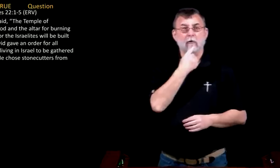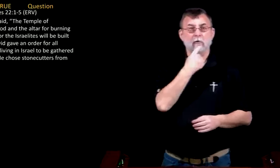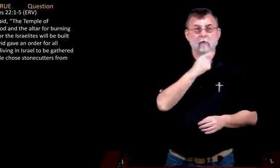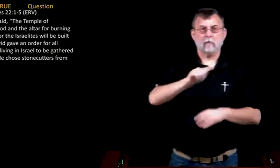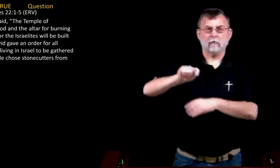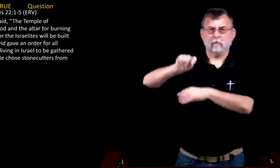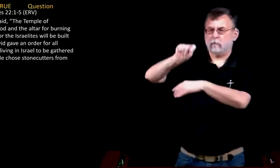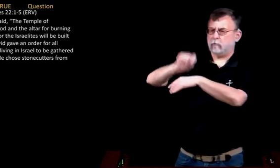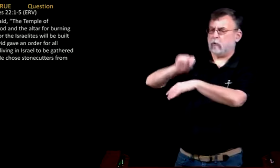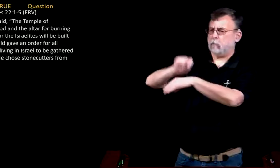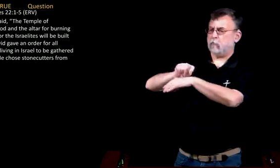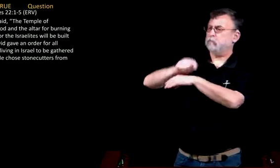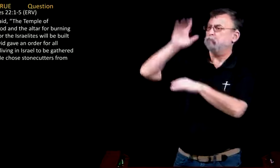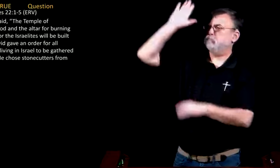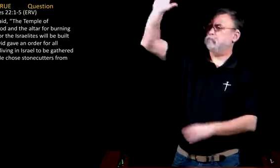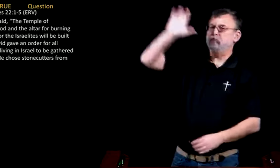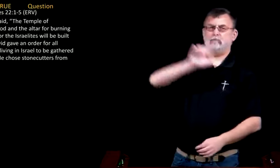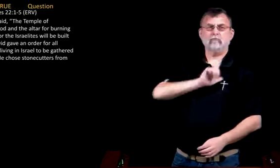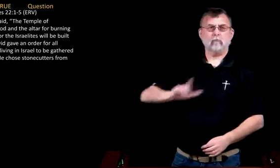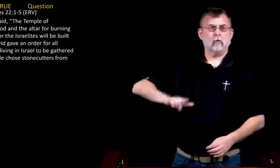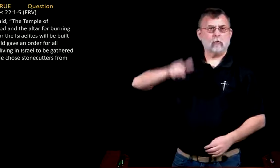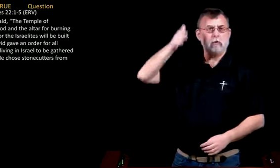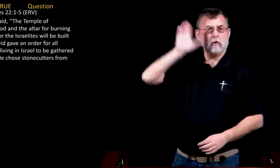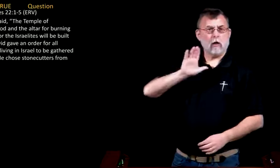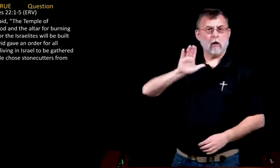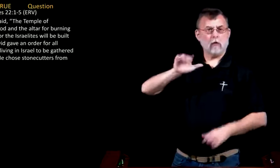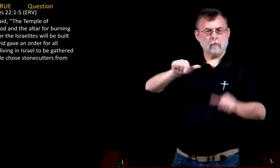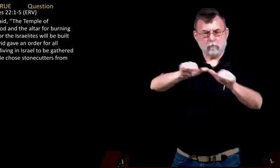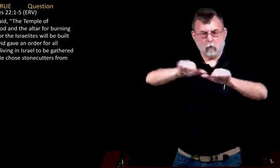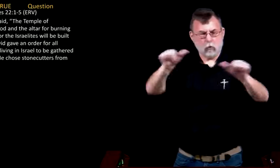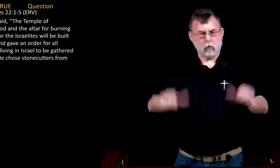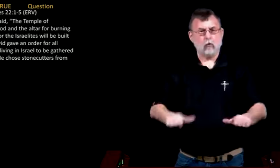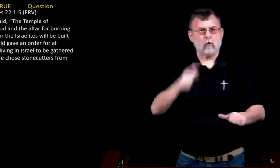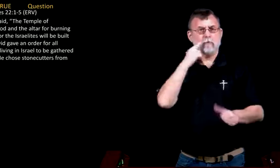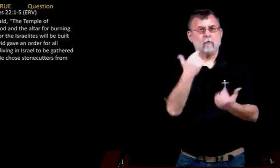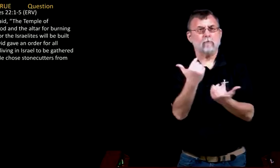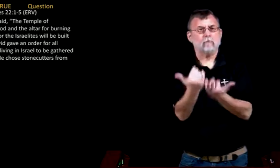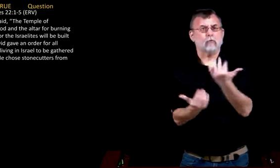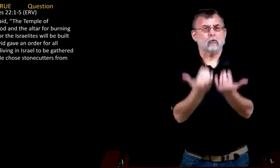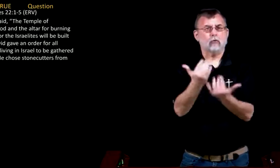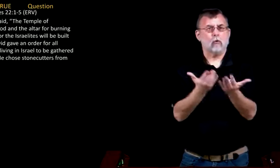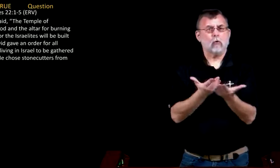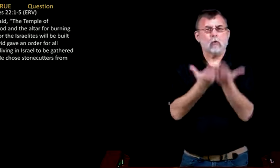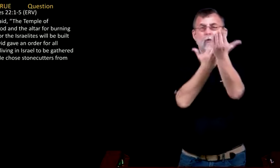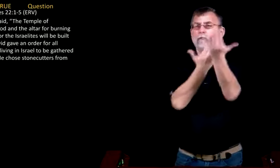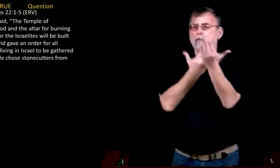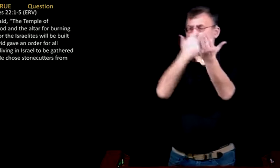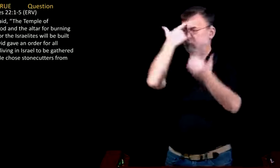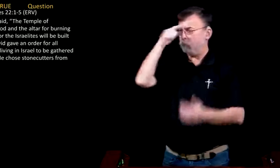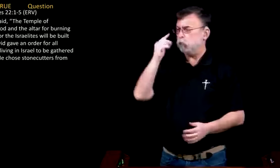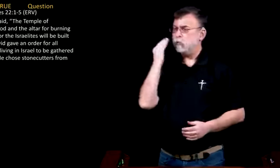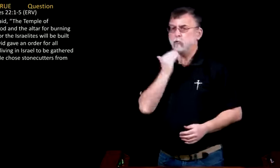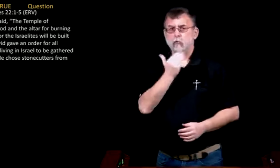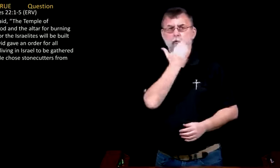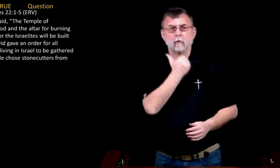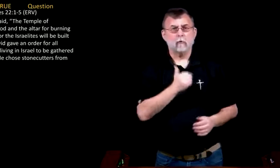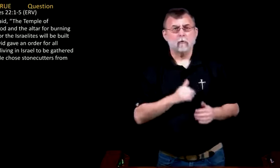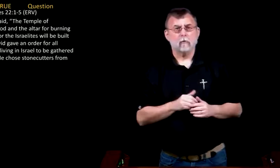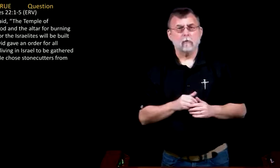David said, "The temple of the Lord God and the altar for burning offerings for the